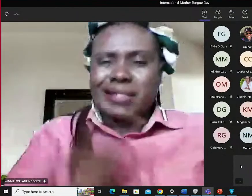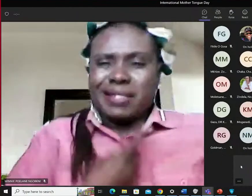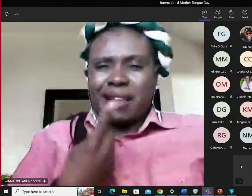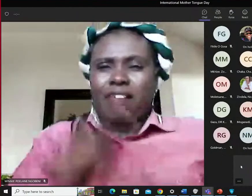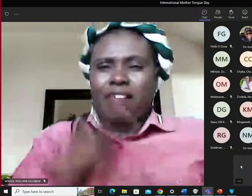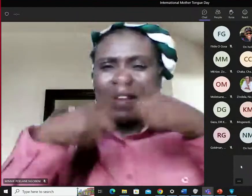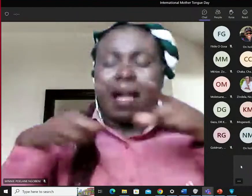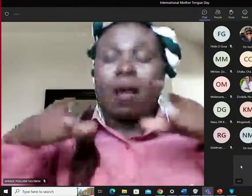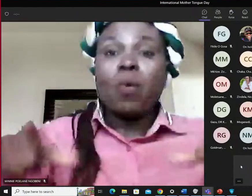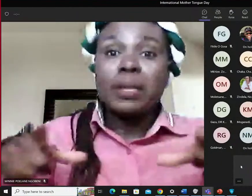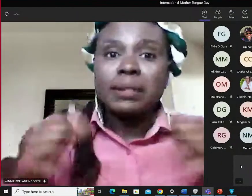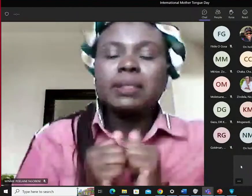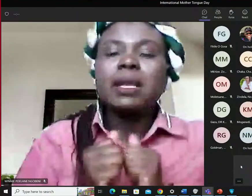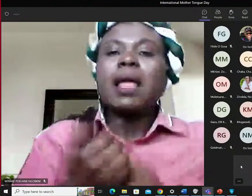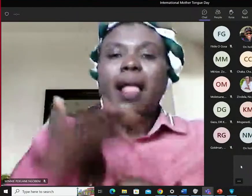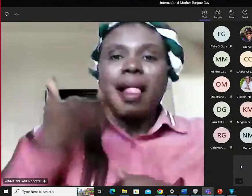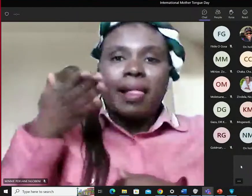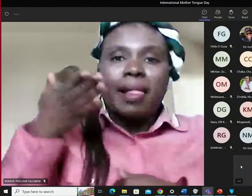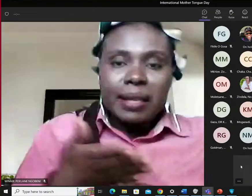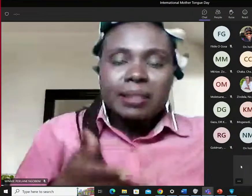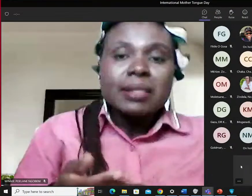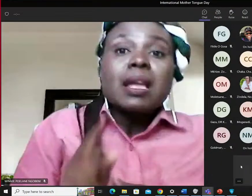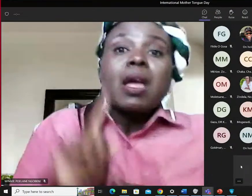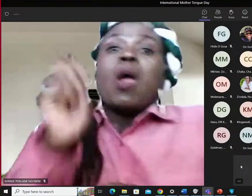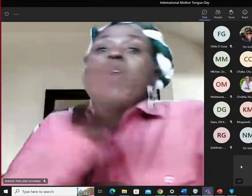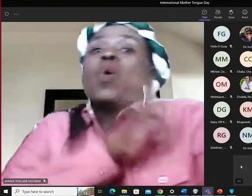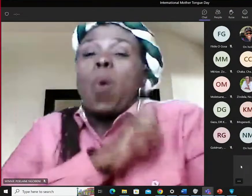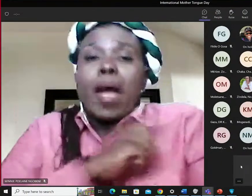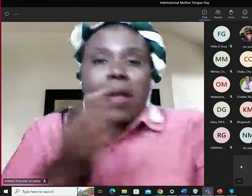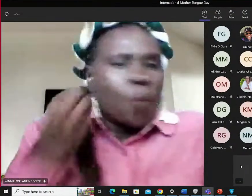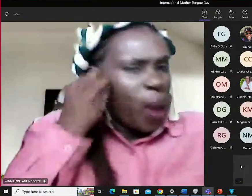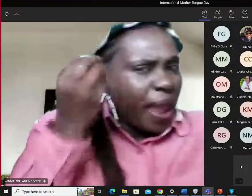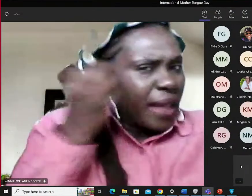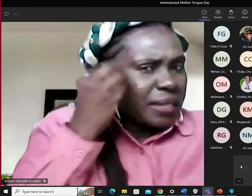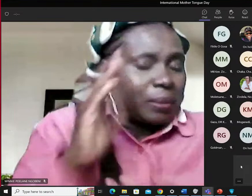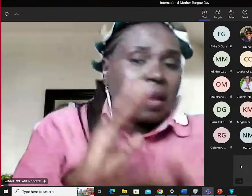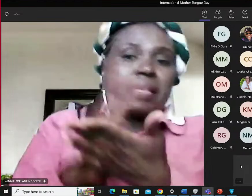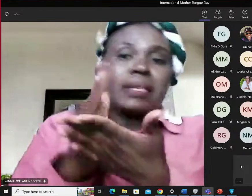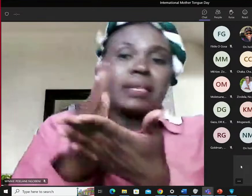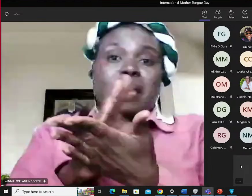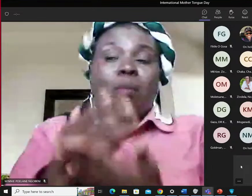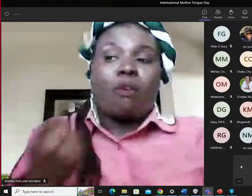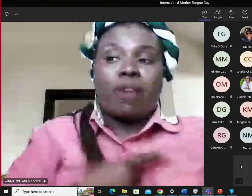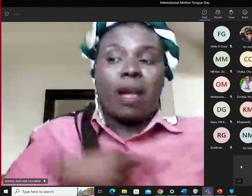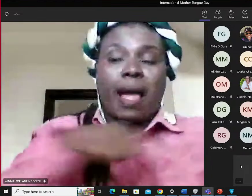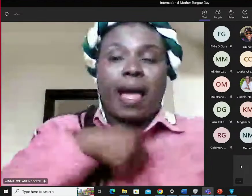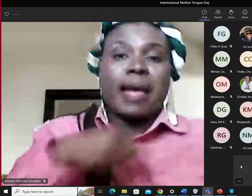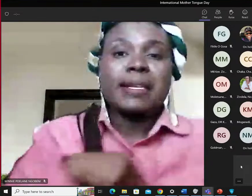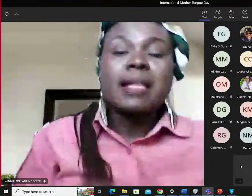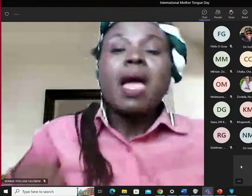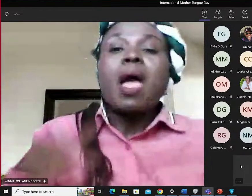we have experienced, some of us. Hence now, we are not only